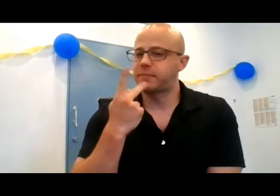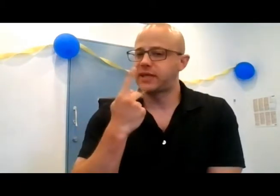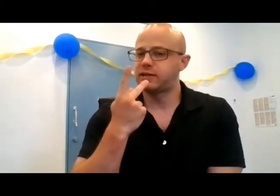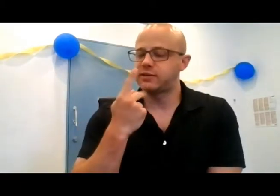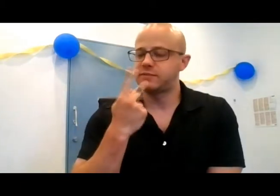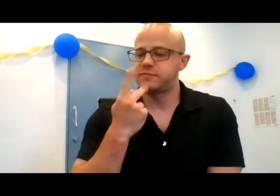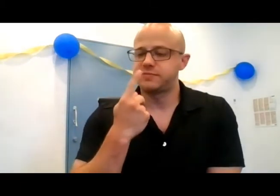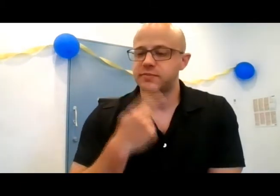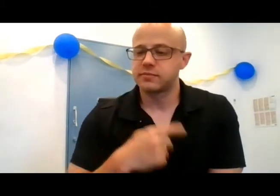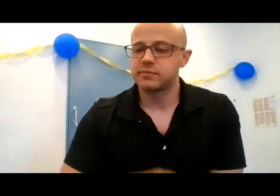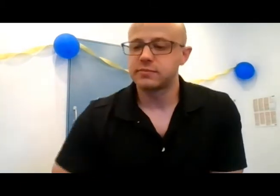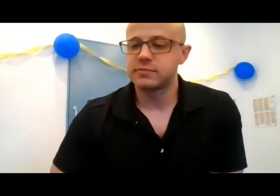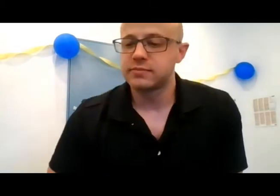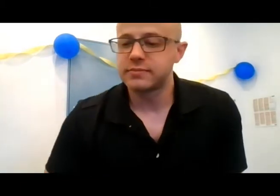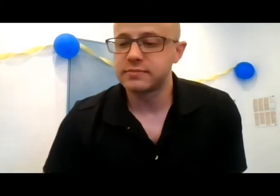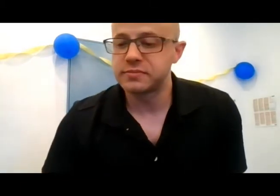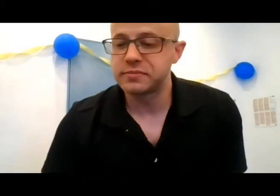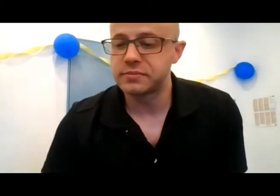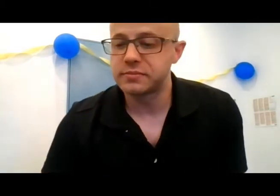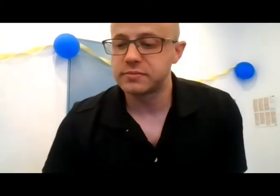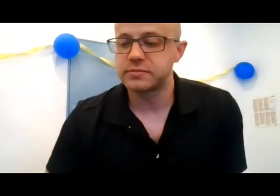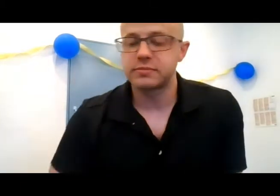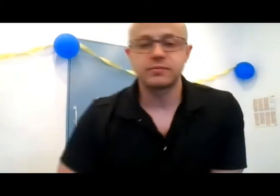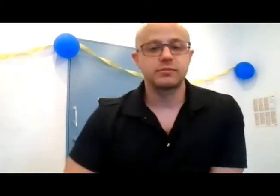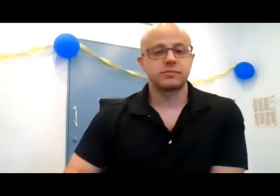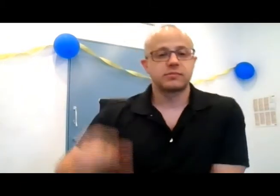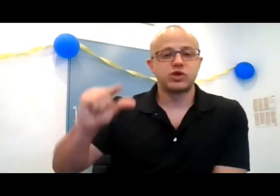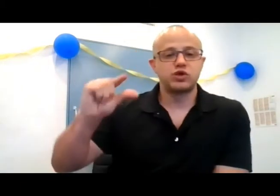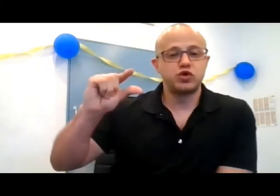your chin, pink. So it's red and then pink.